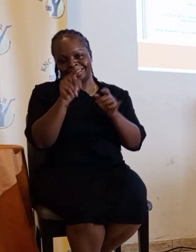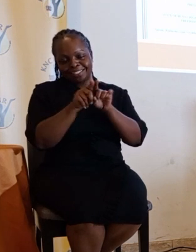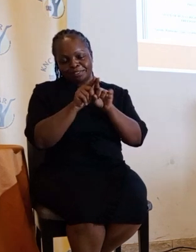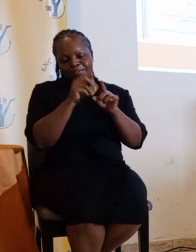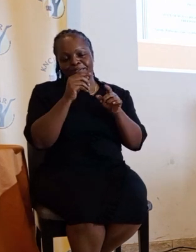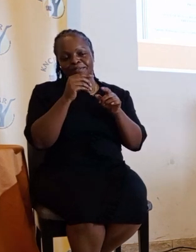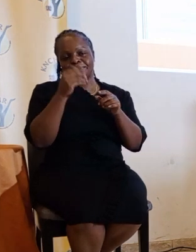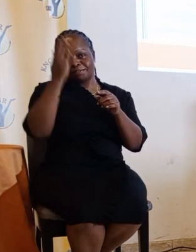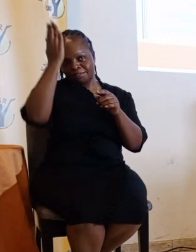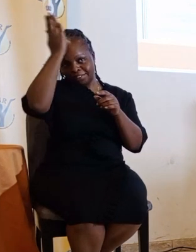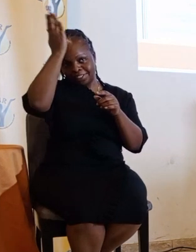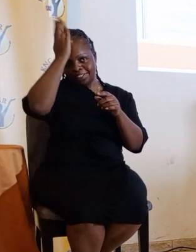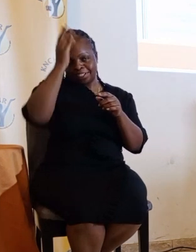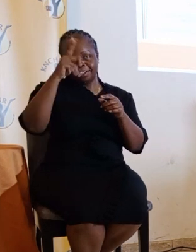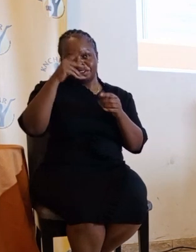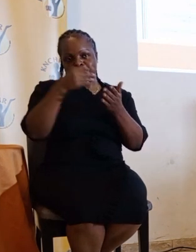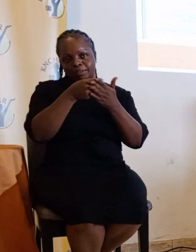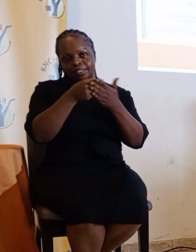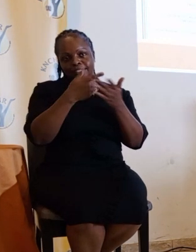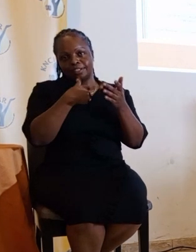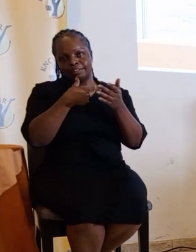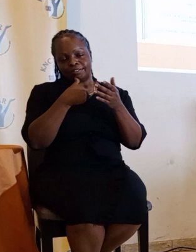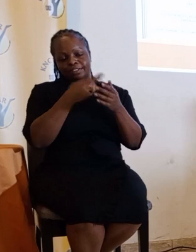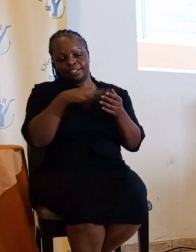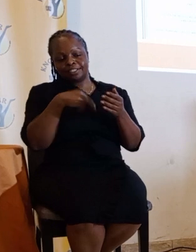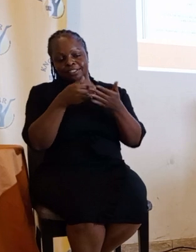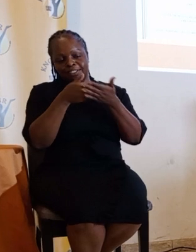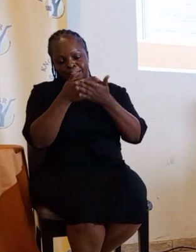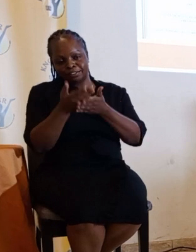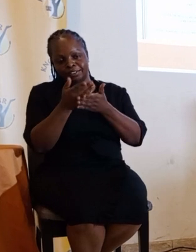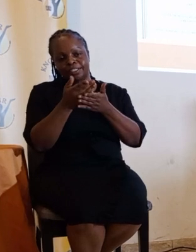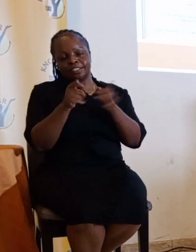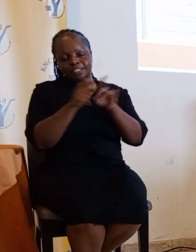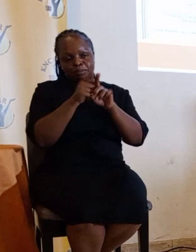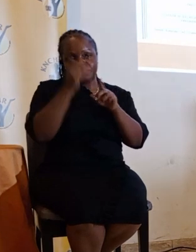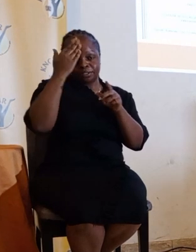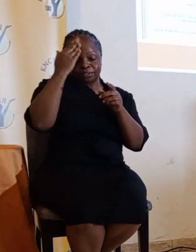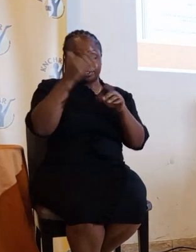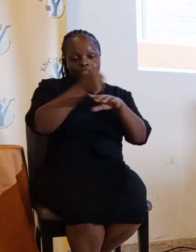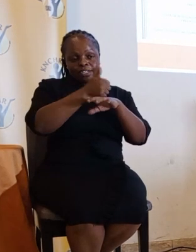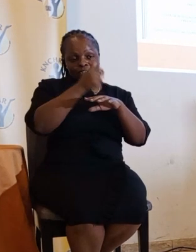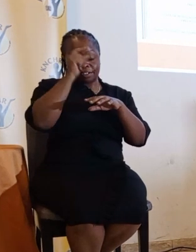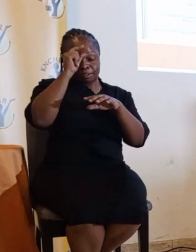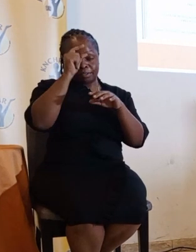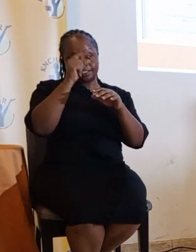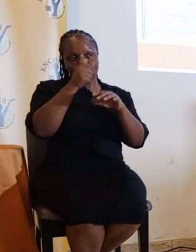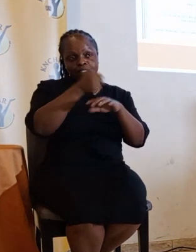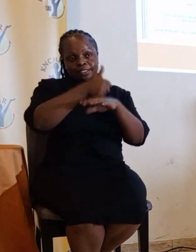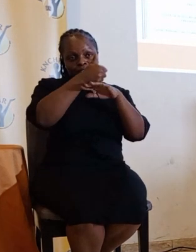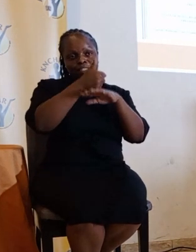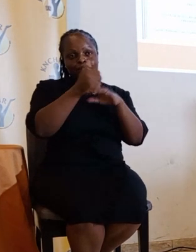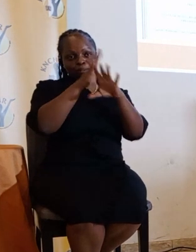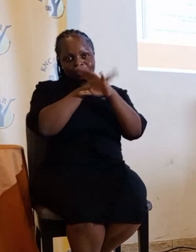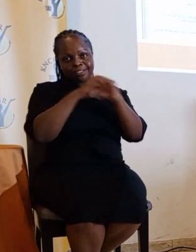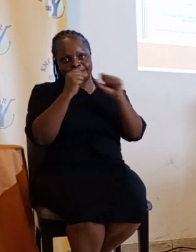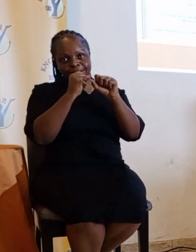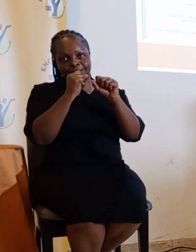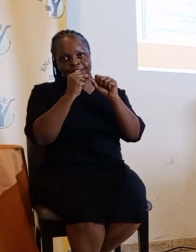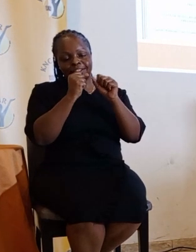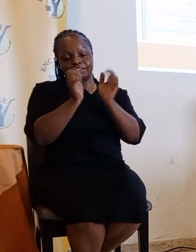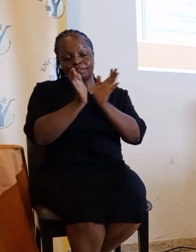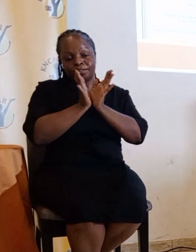registration of certain religious outfits, and we take note that the government has set up the Presidential Task Force on the review